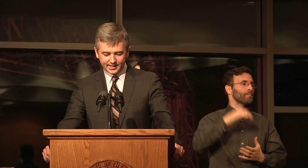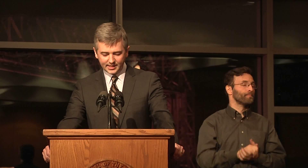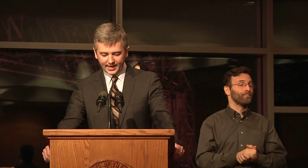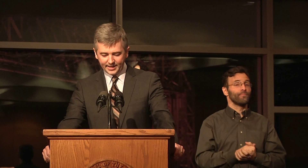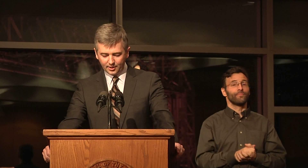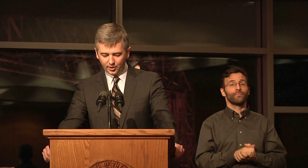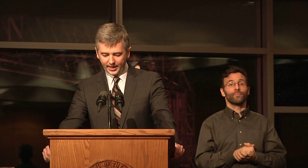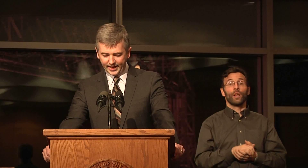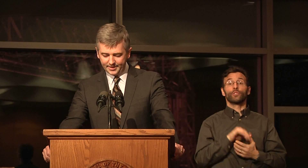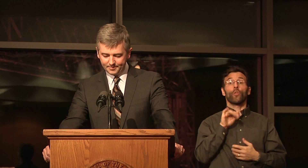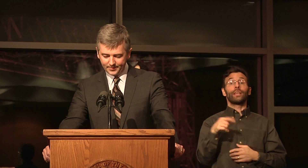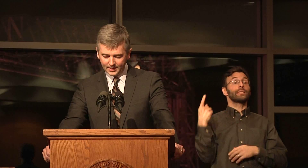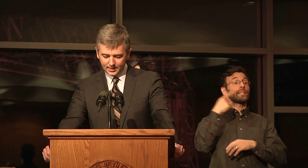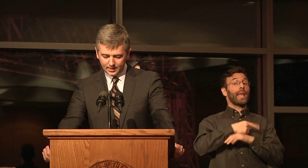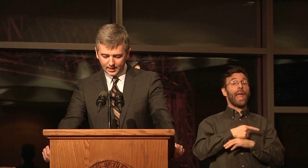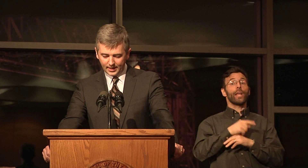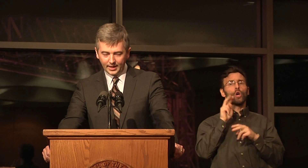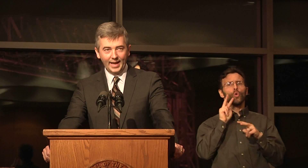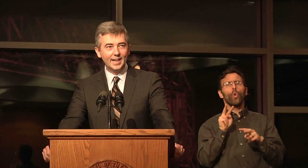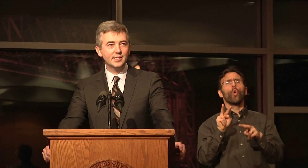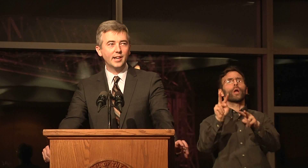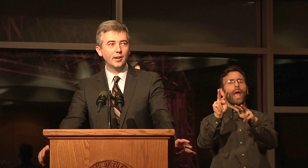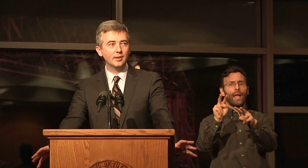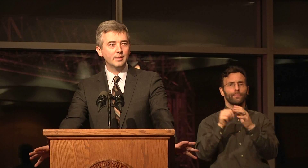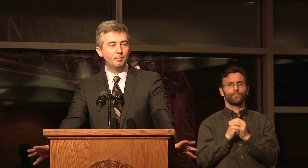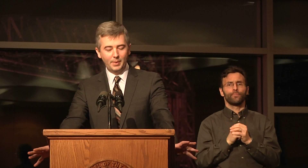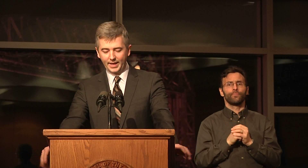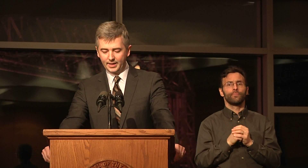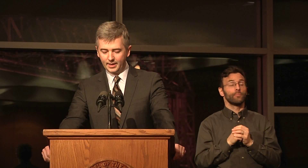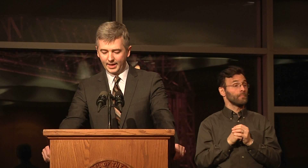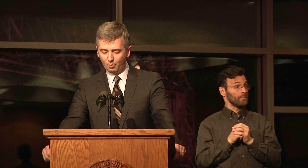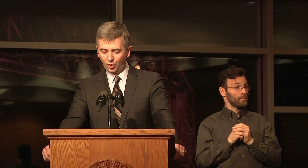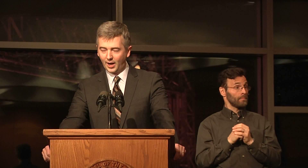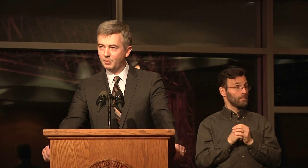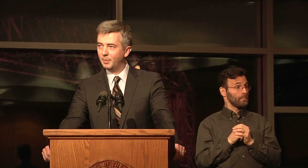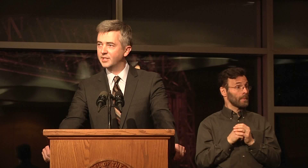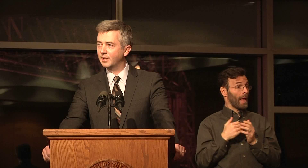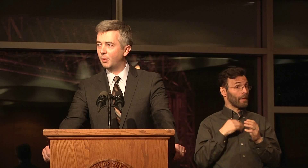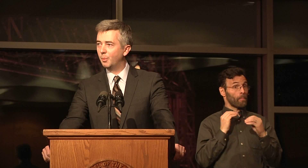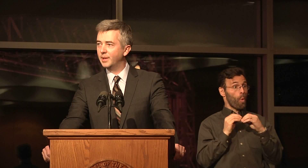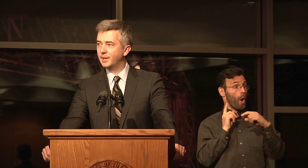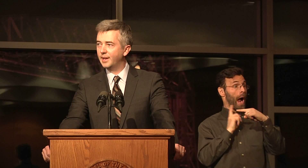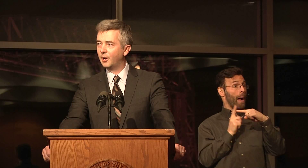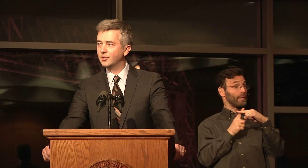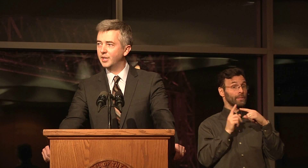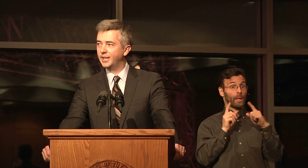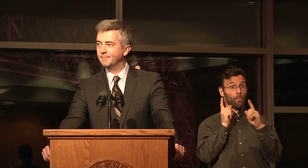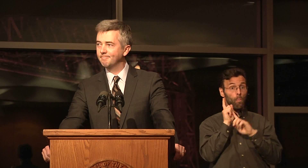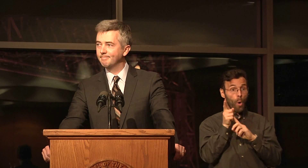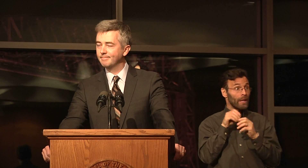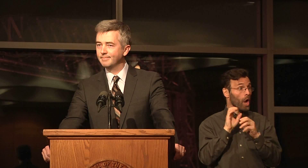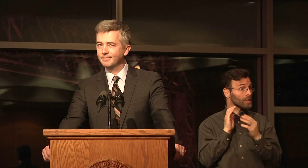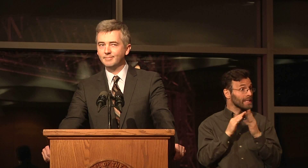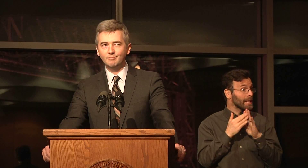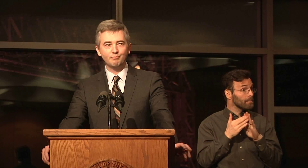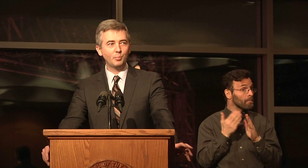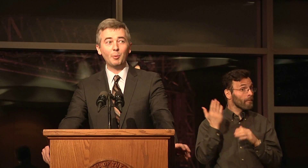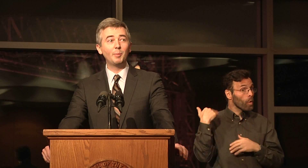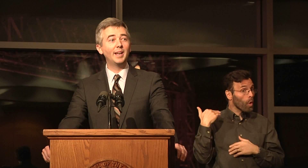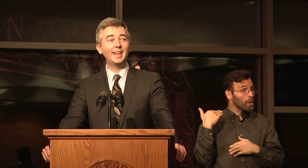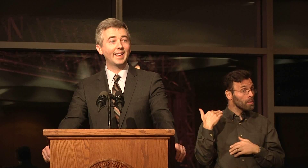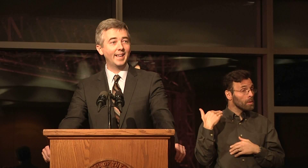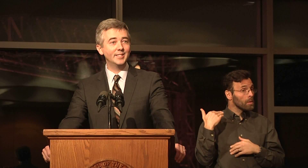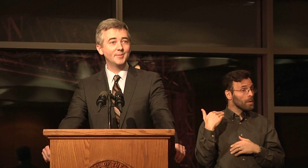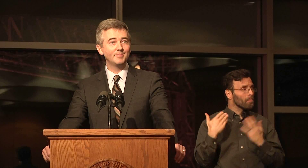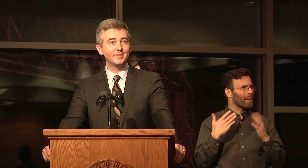So this is a day to look ahead. Has there been a more optimistic moment in our city?